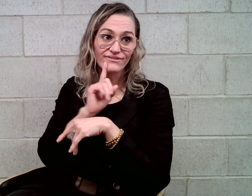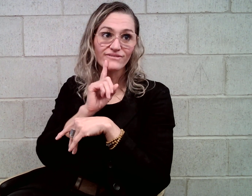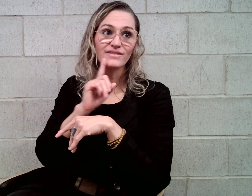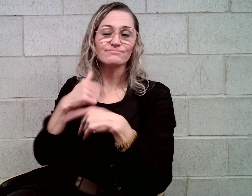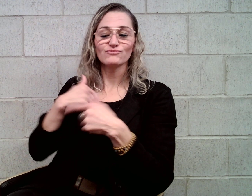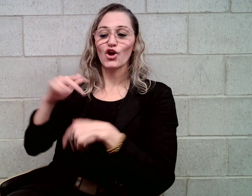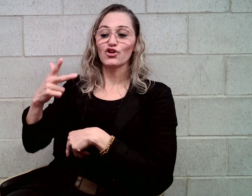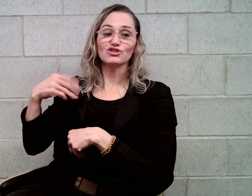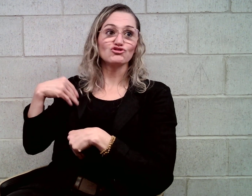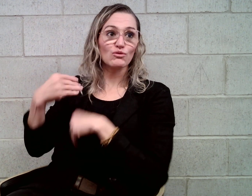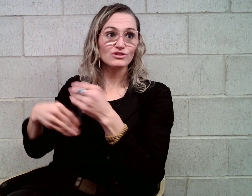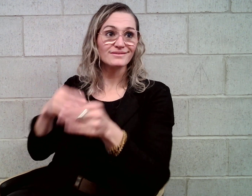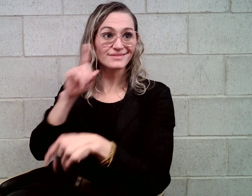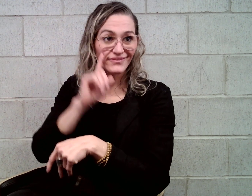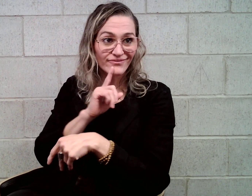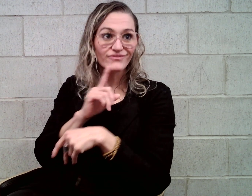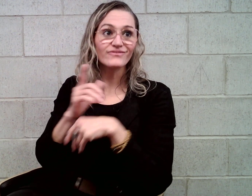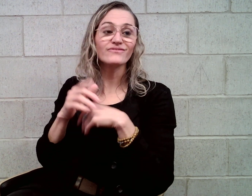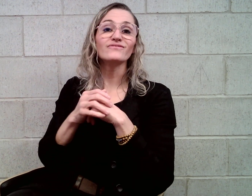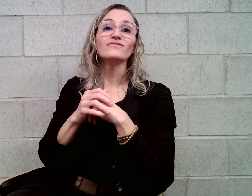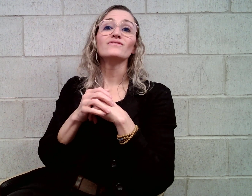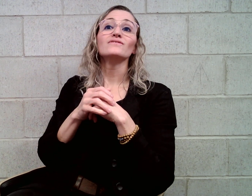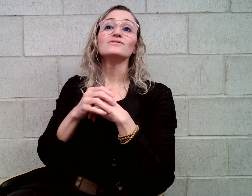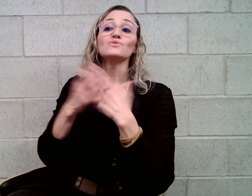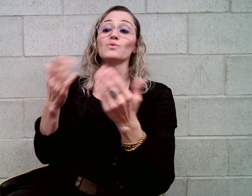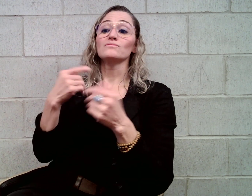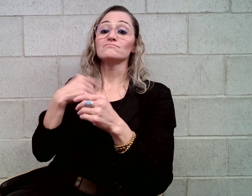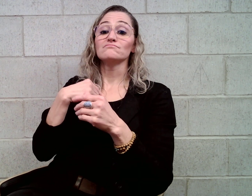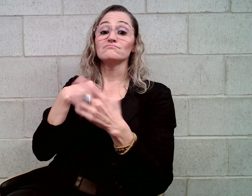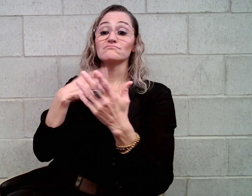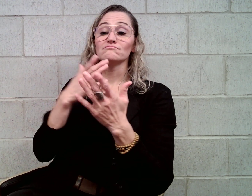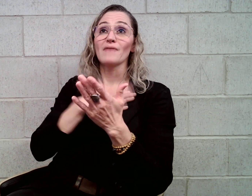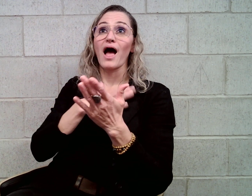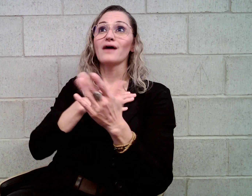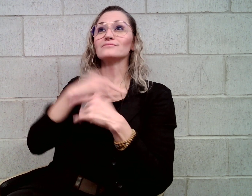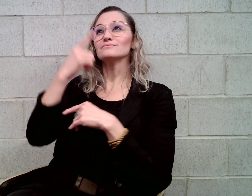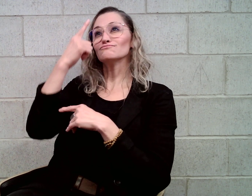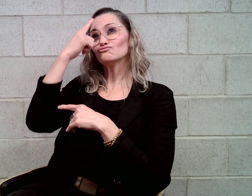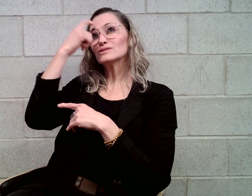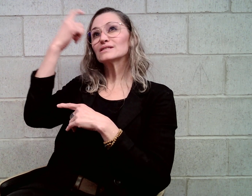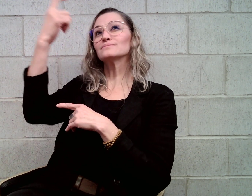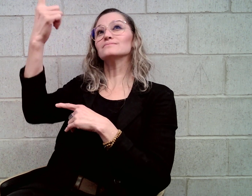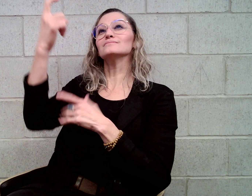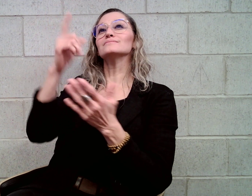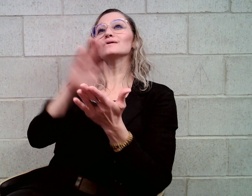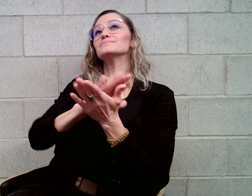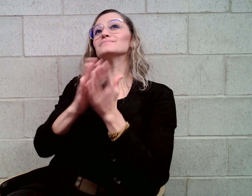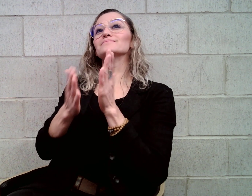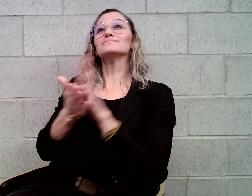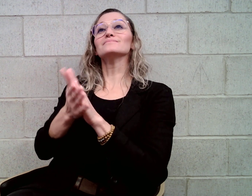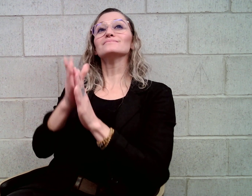culturally and linguistically deaf. I come from a third-generation deaf family. My